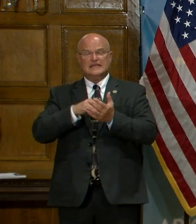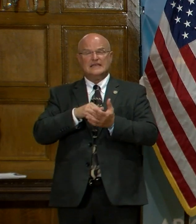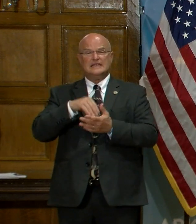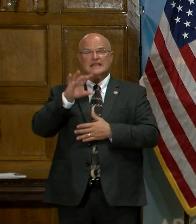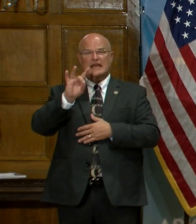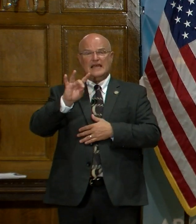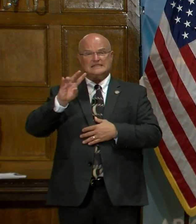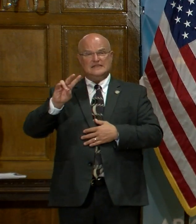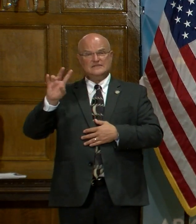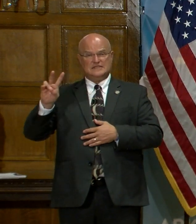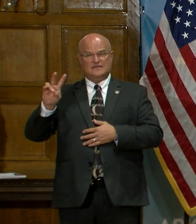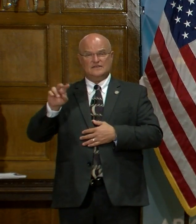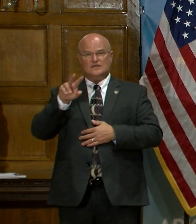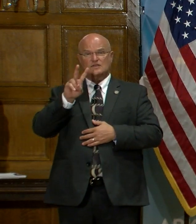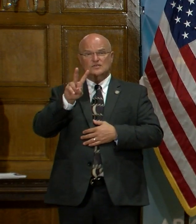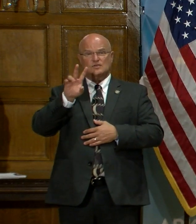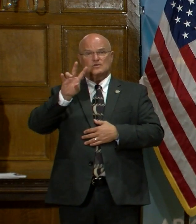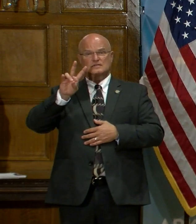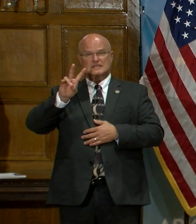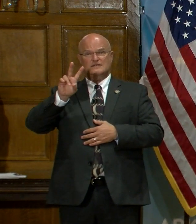that's